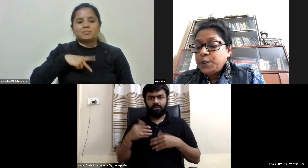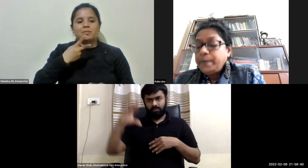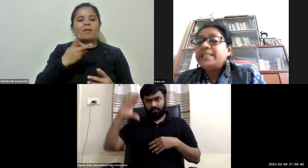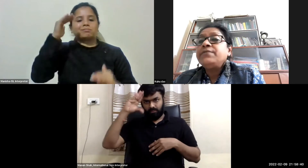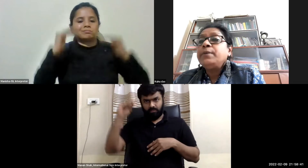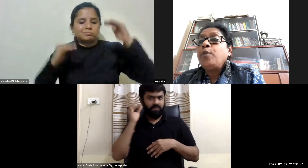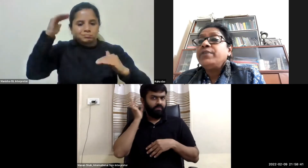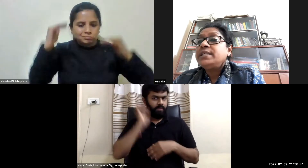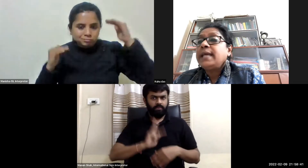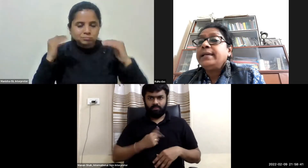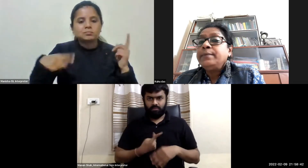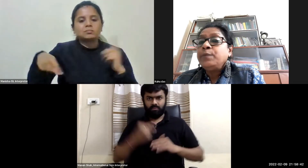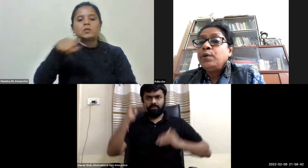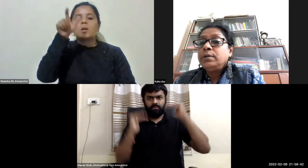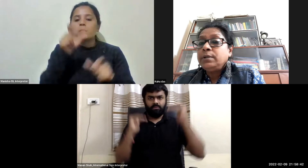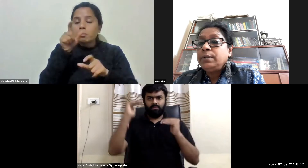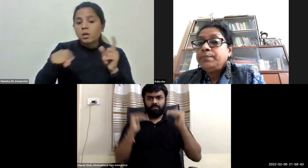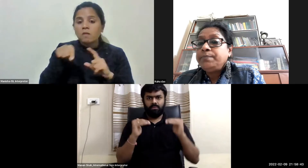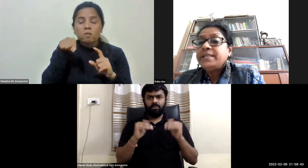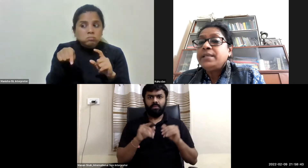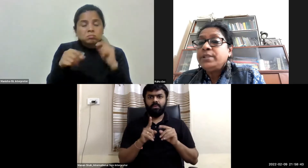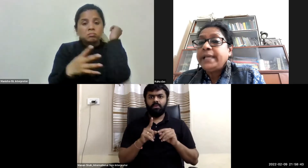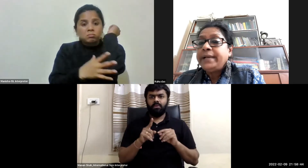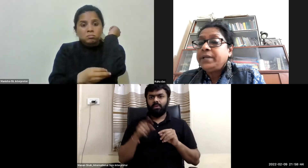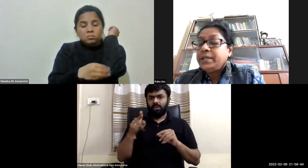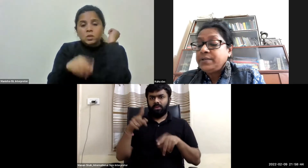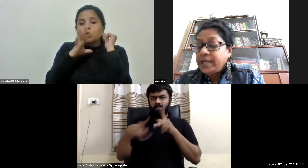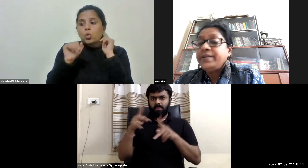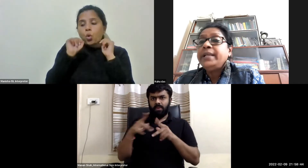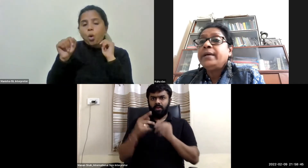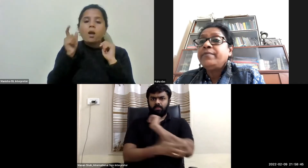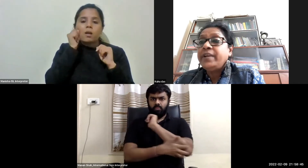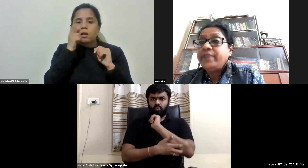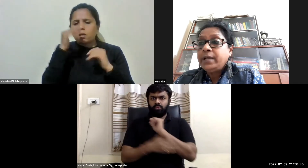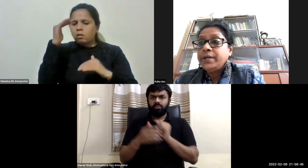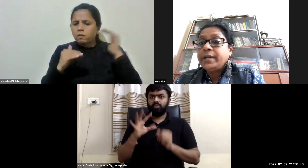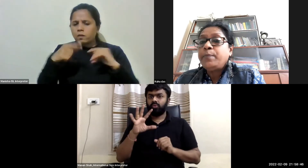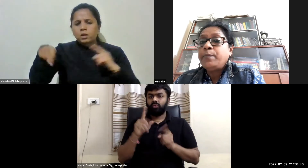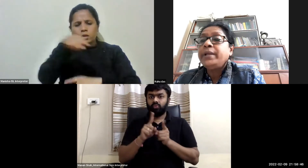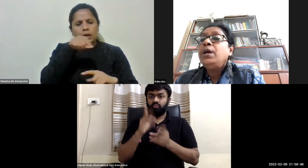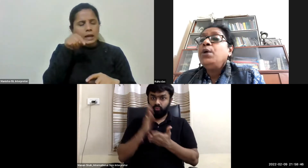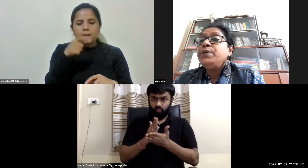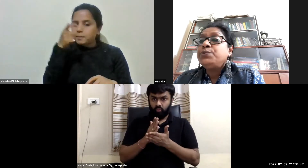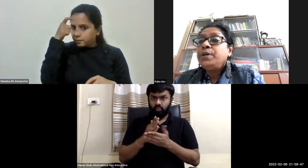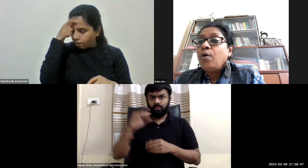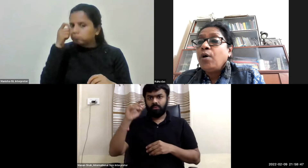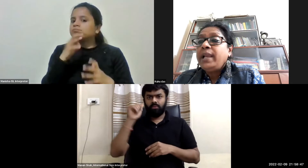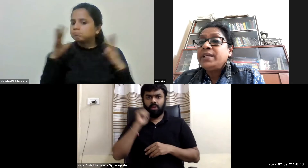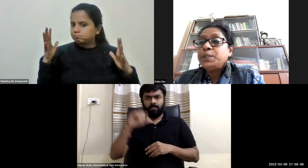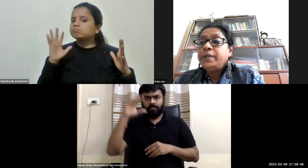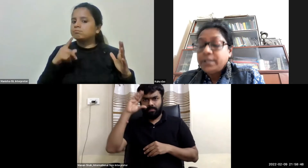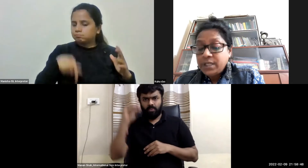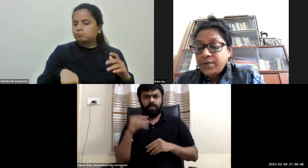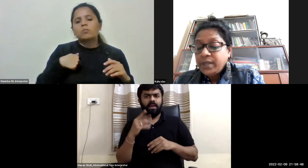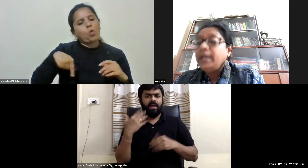these specific poverty cycle among basing on gender is really, really a very, very critical point, which we all